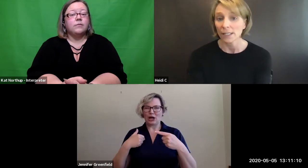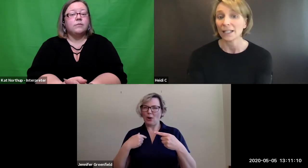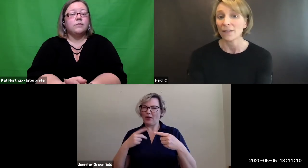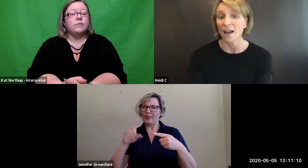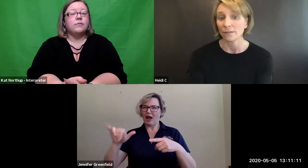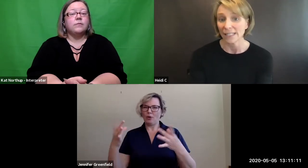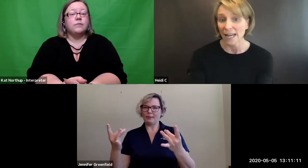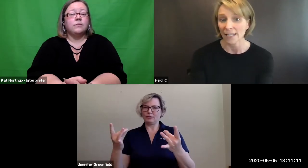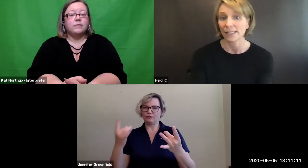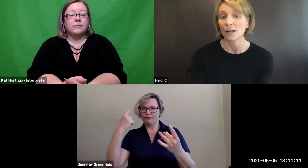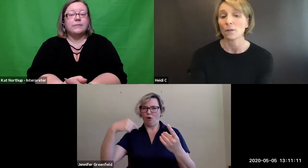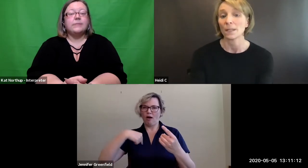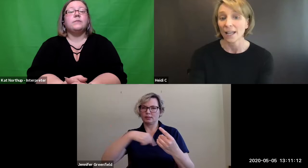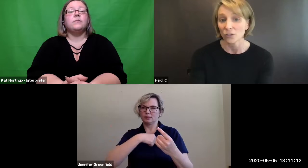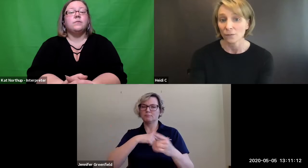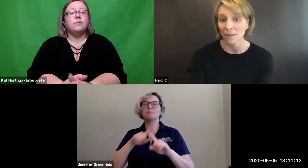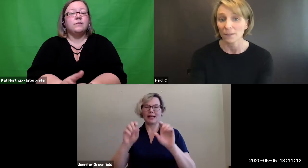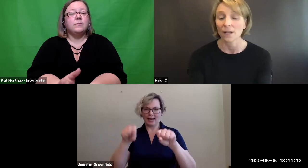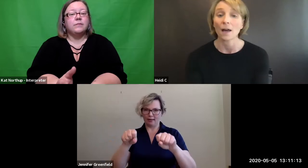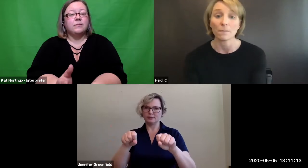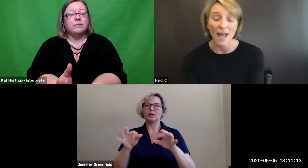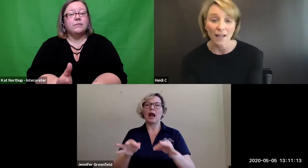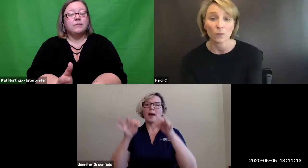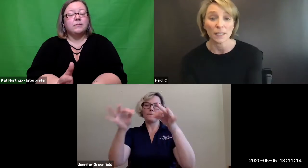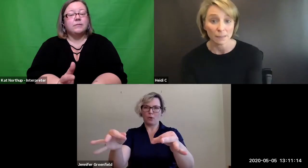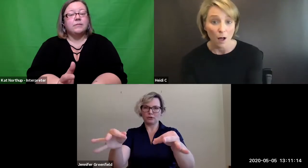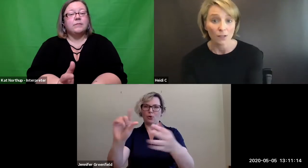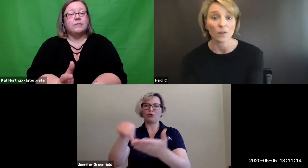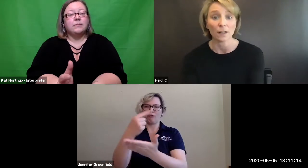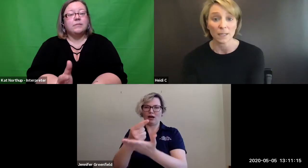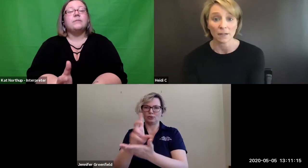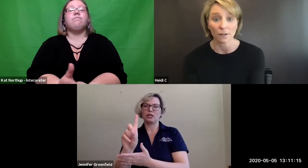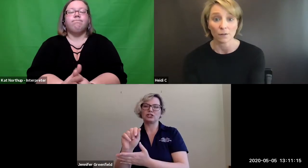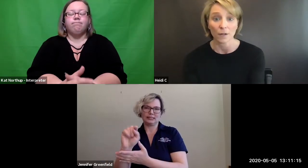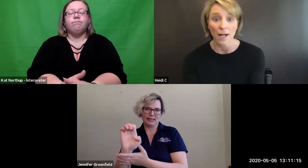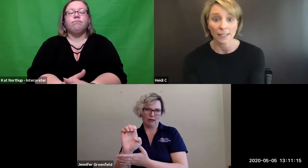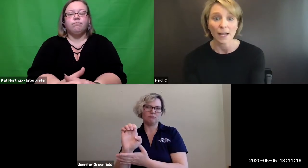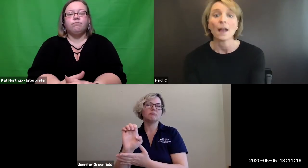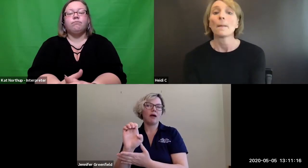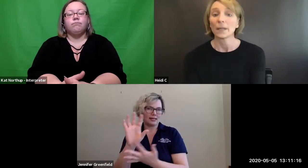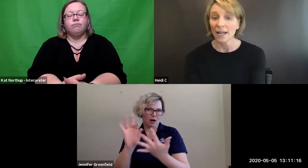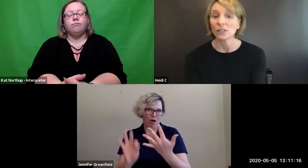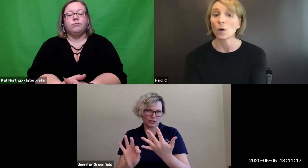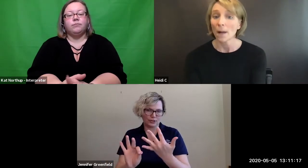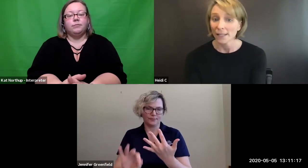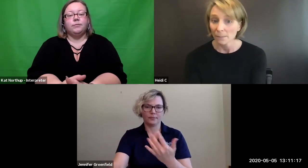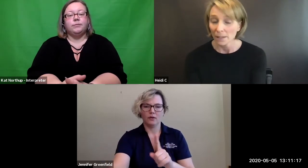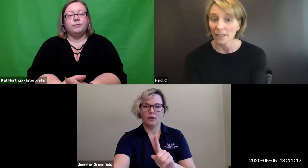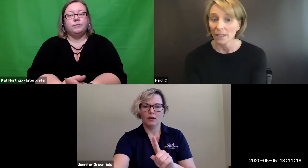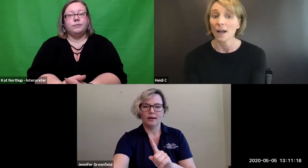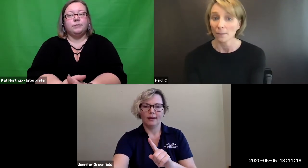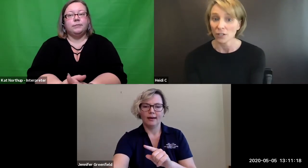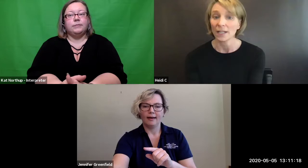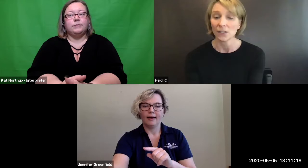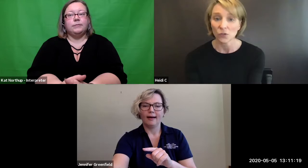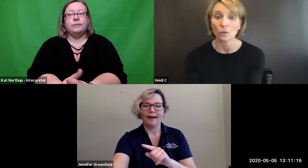students live out of state. And so the potential for them to come back would be small. So that could be difficult for us. But that is one possibility.